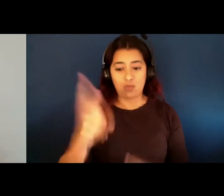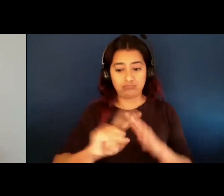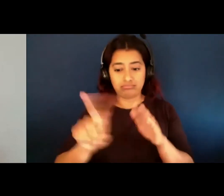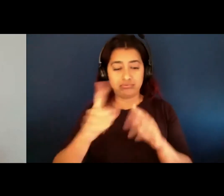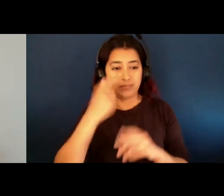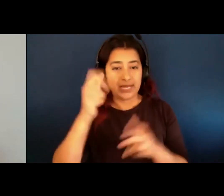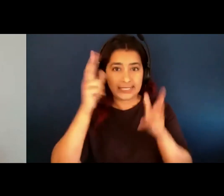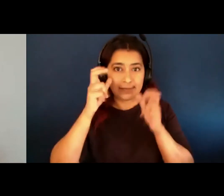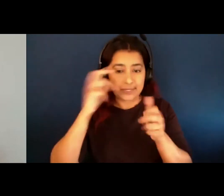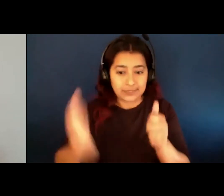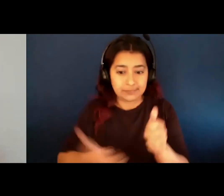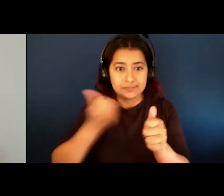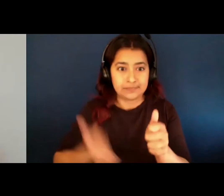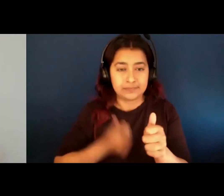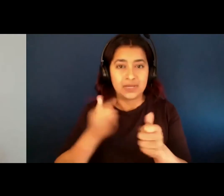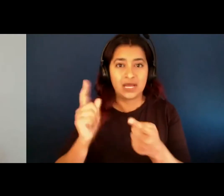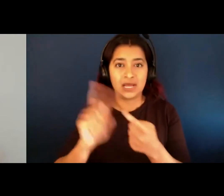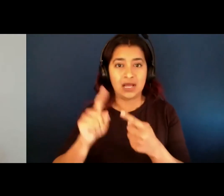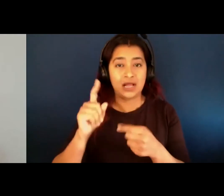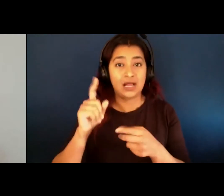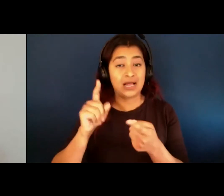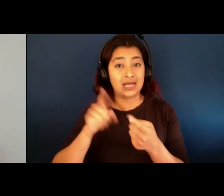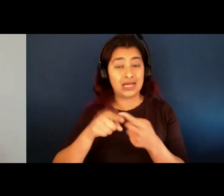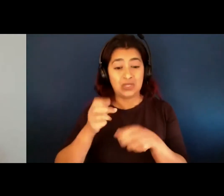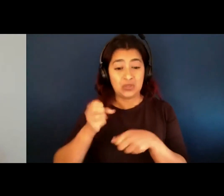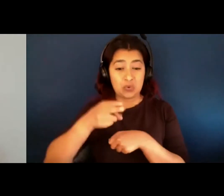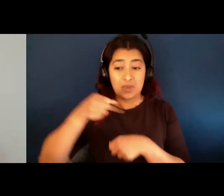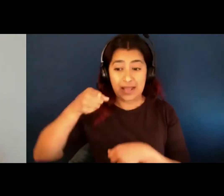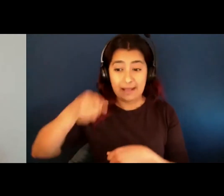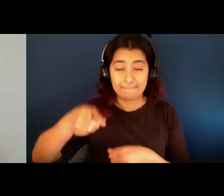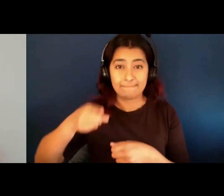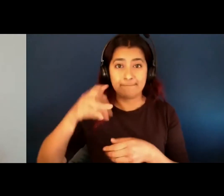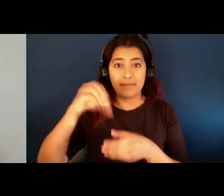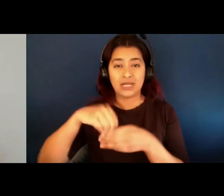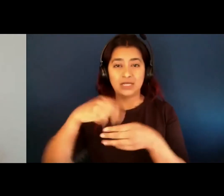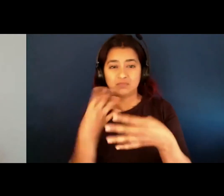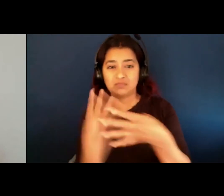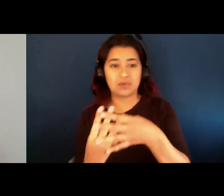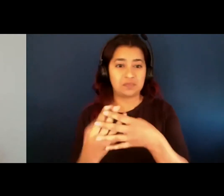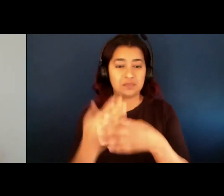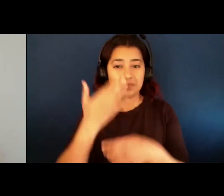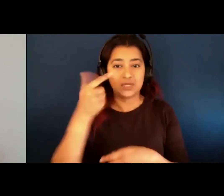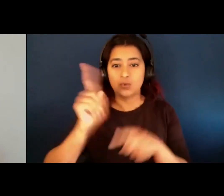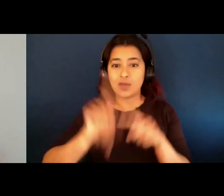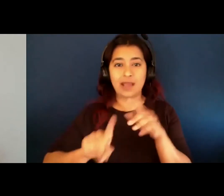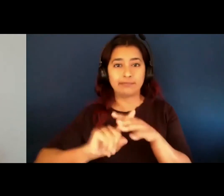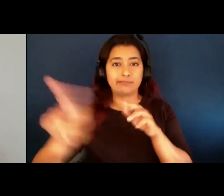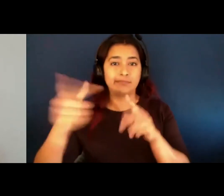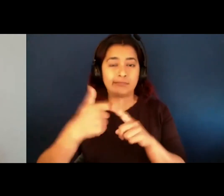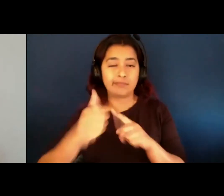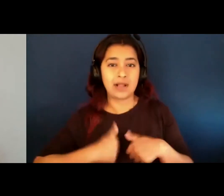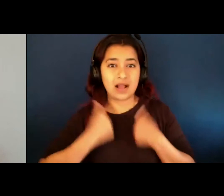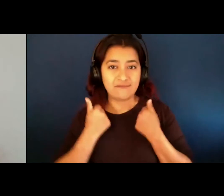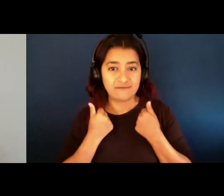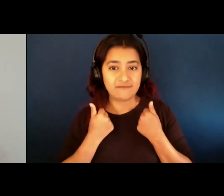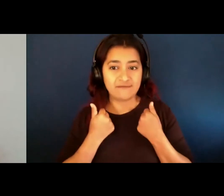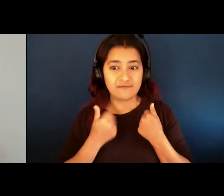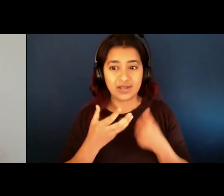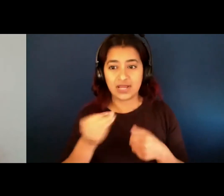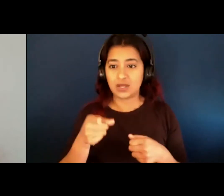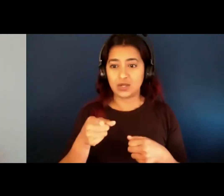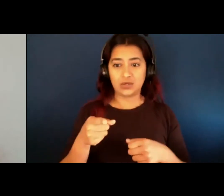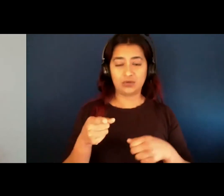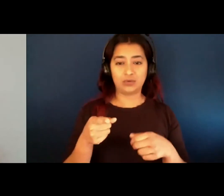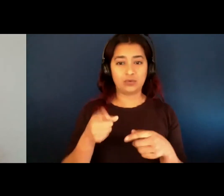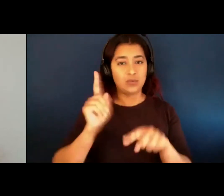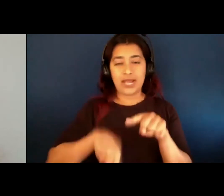after him, until eventually they threw him and the demons into a jail cell because you can't run away from life, and you certainly